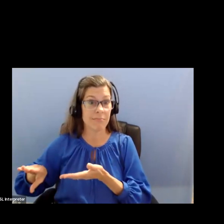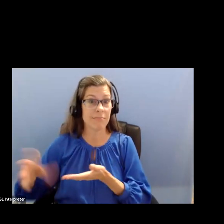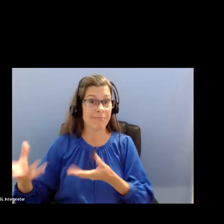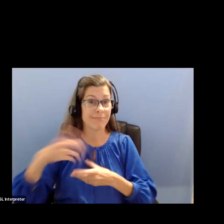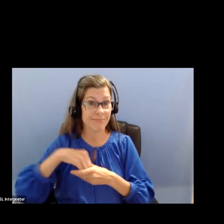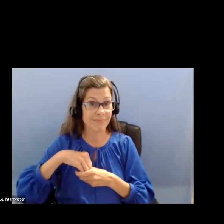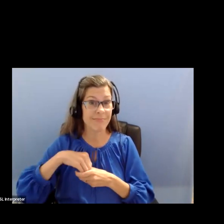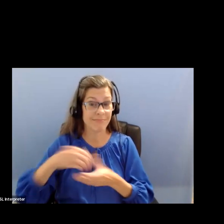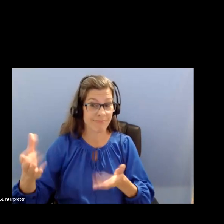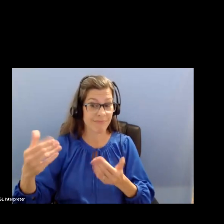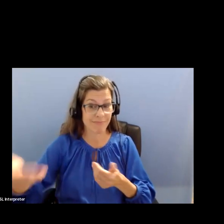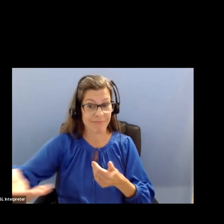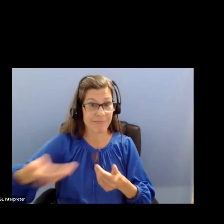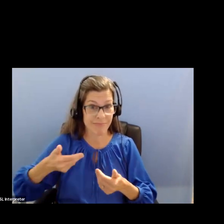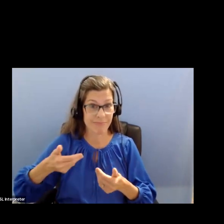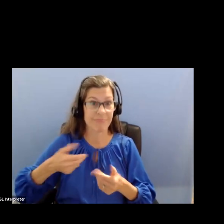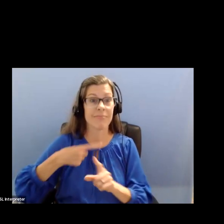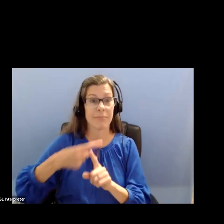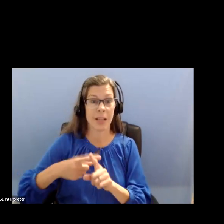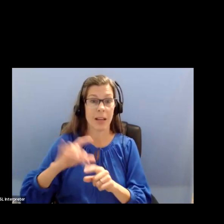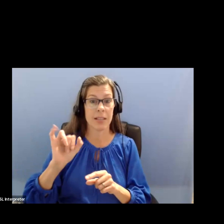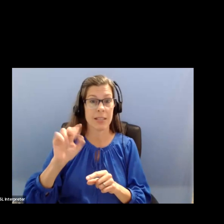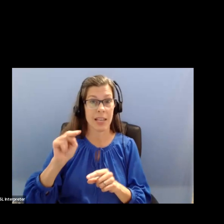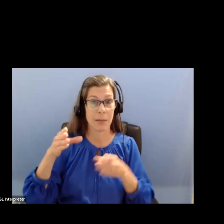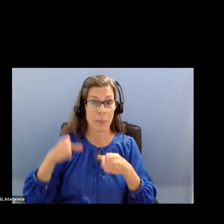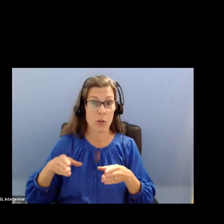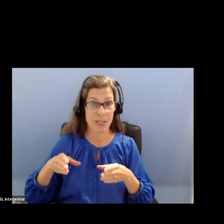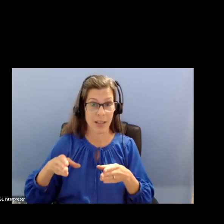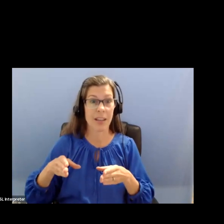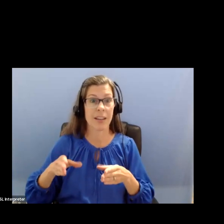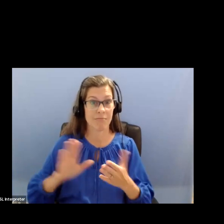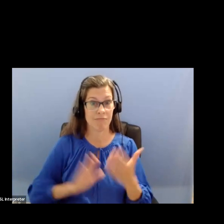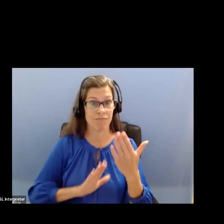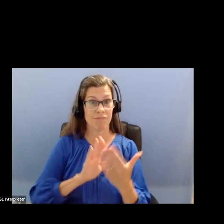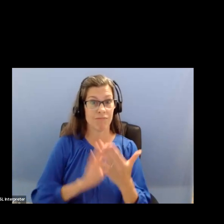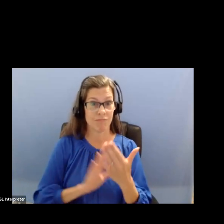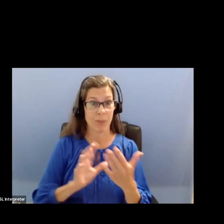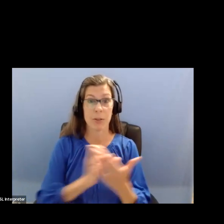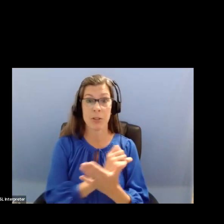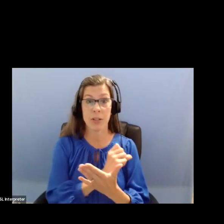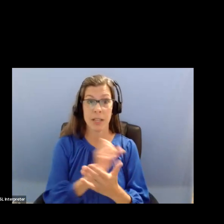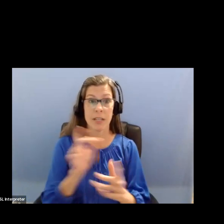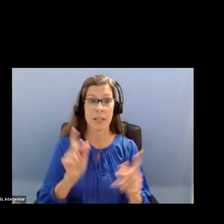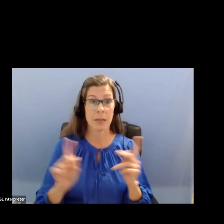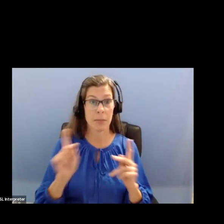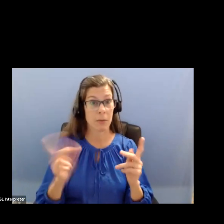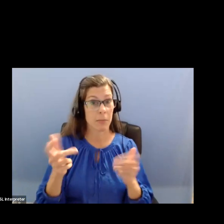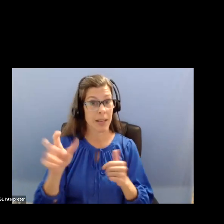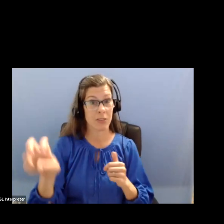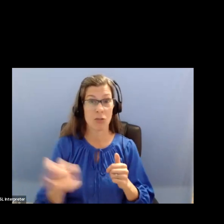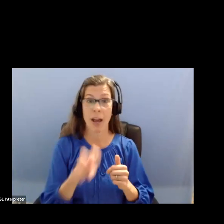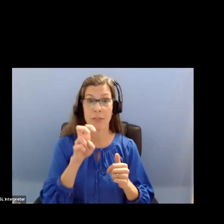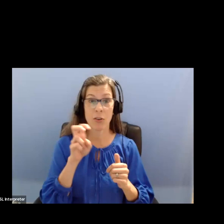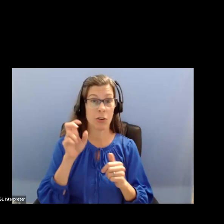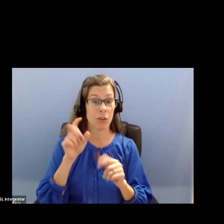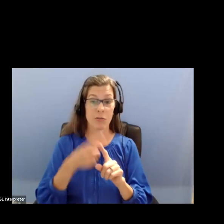also getting an in-person opportunity together and maybe extending that since some people will be coming from far away and we want to maximize that